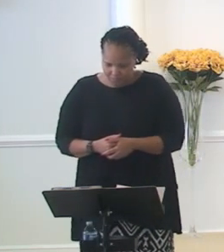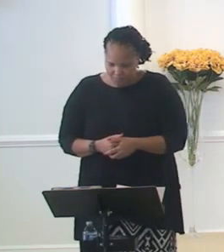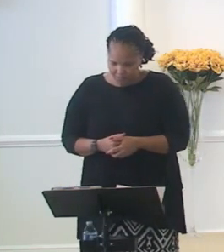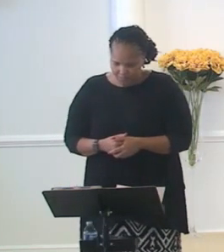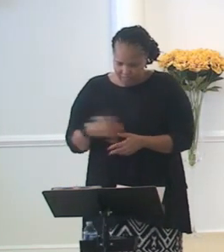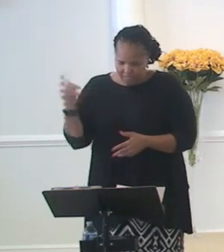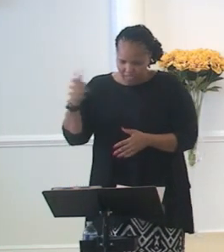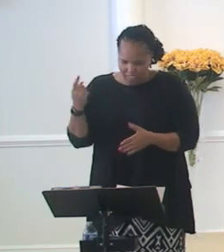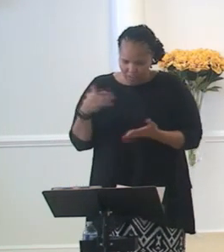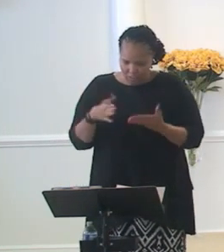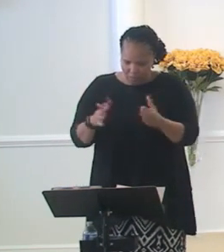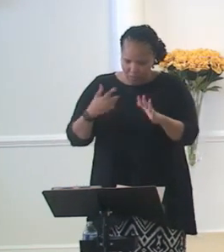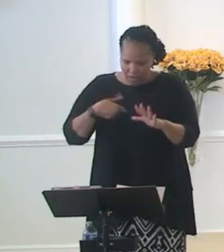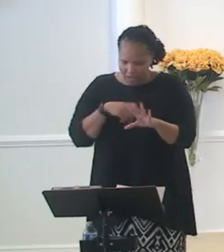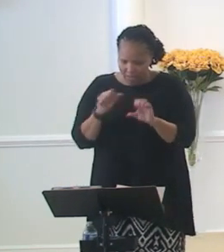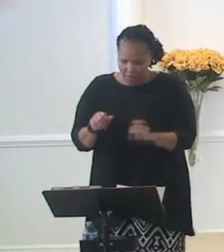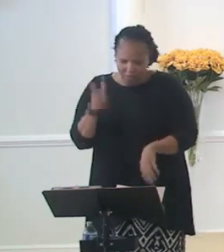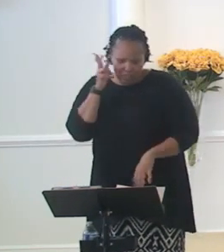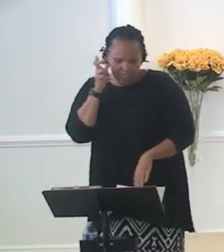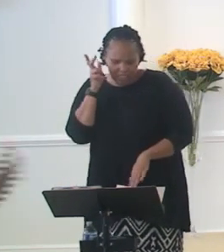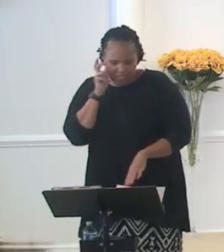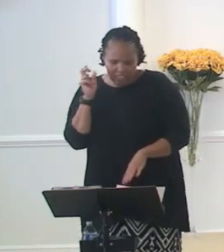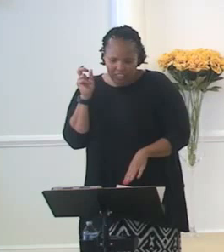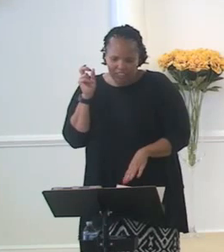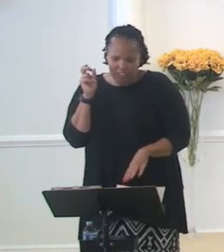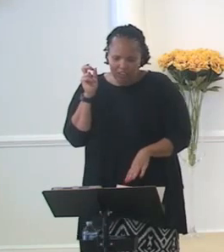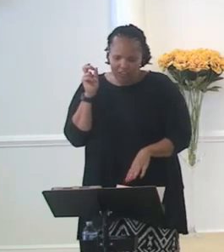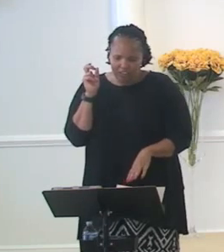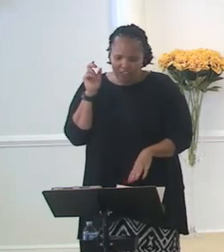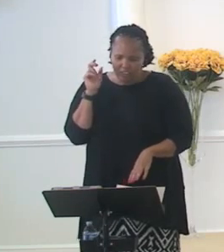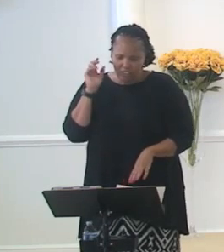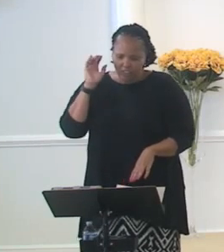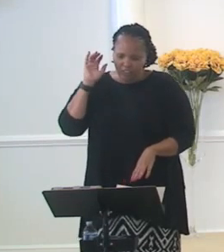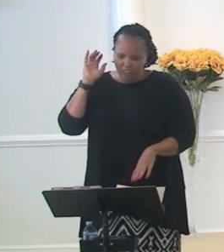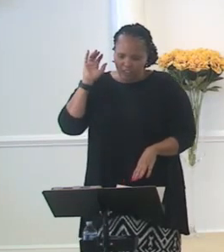It's the only way we can hear direction and instructions.